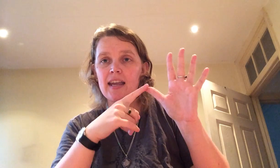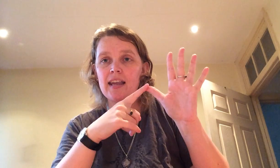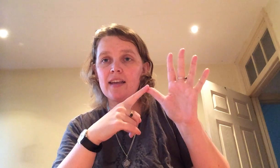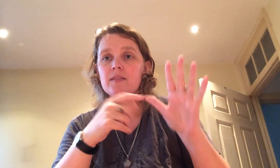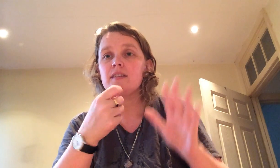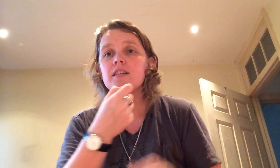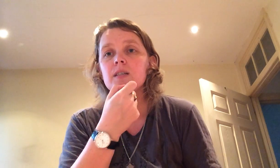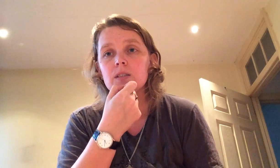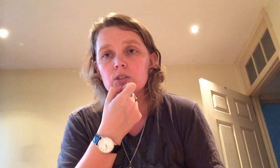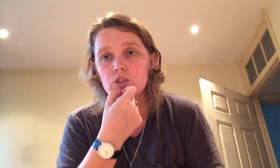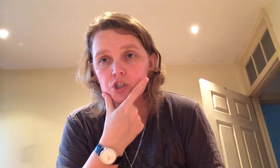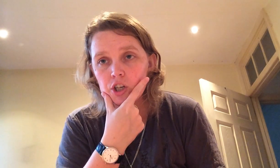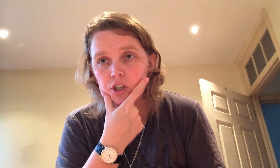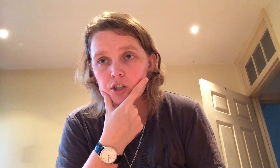J, J,